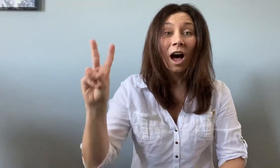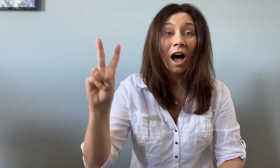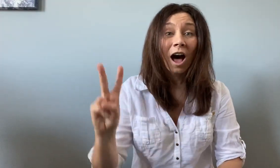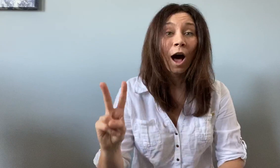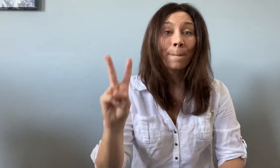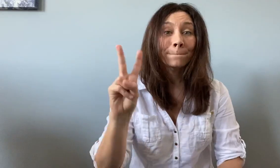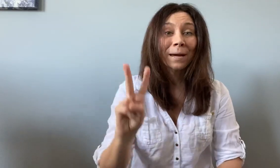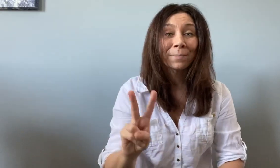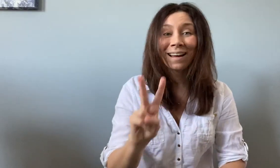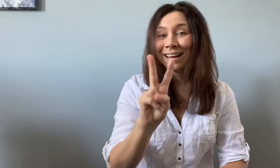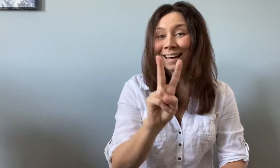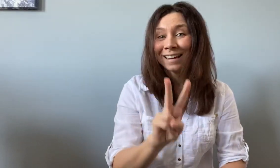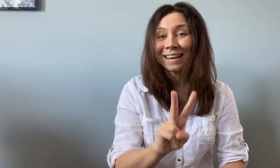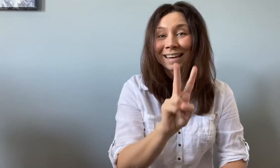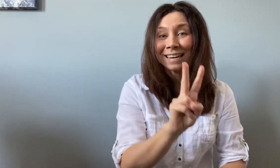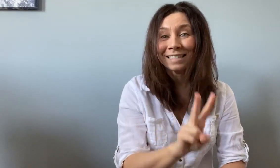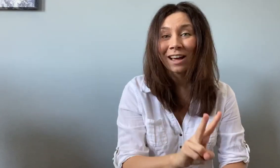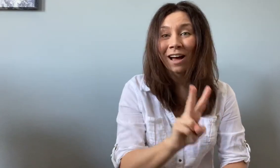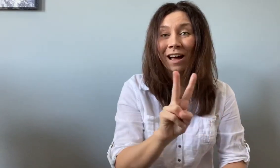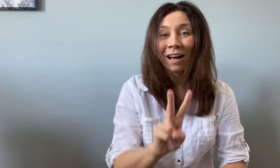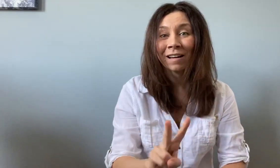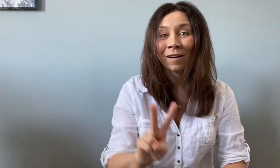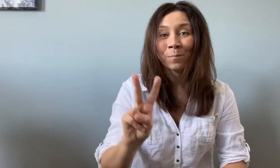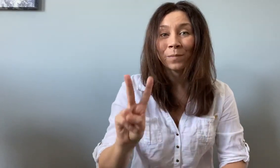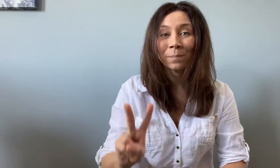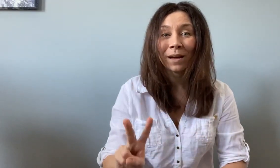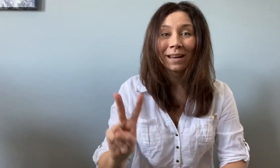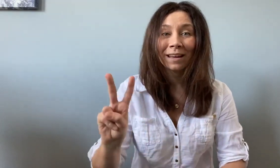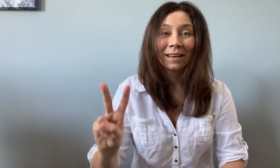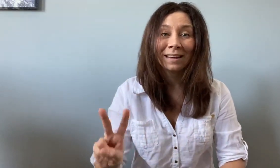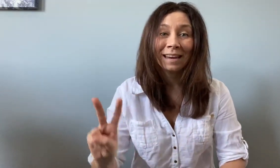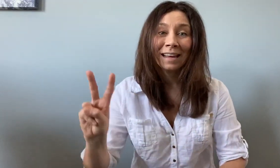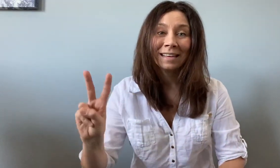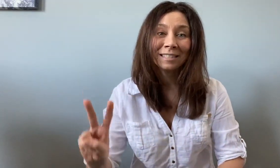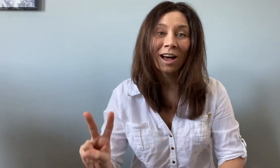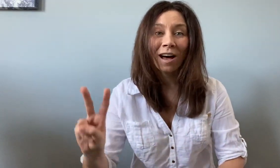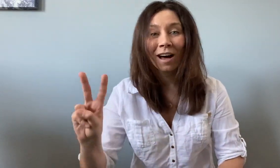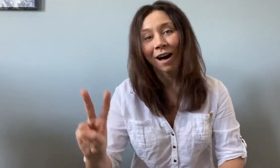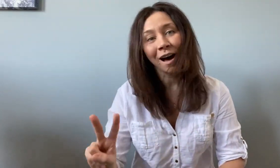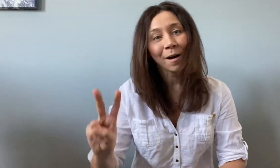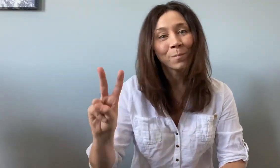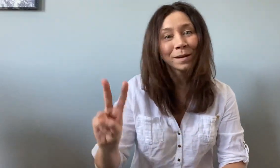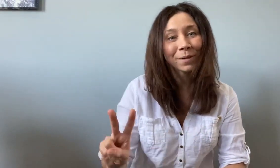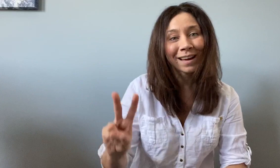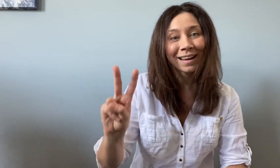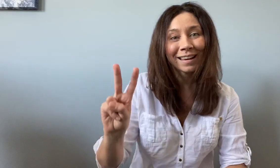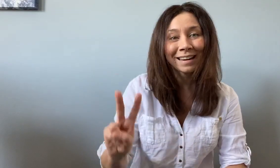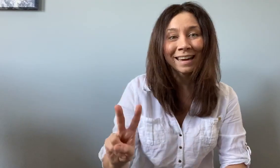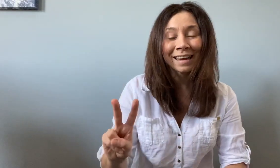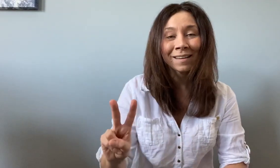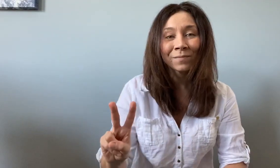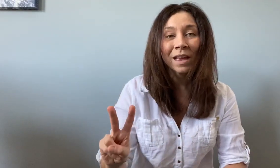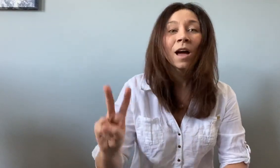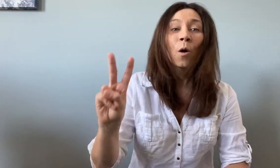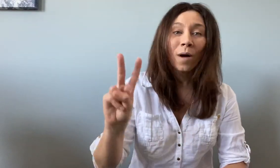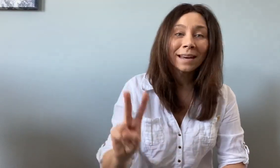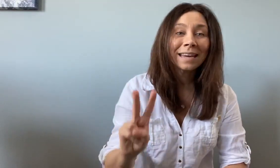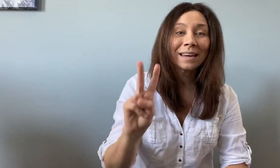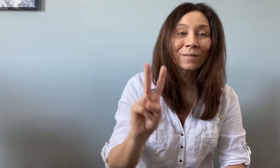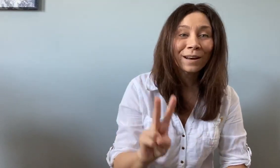a hopping bunny, he saw a hopping bunny, he saw a hopping bunny when he went